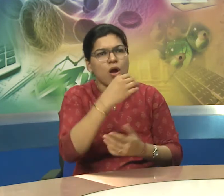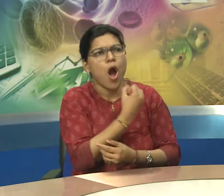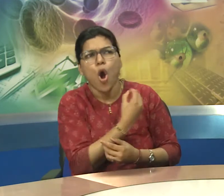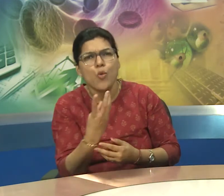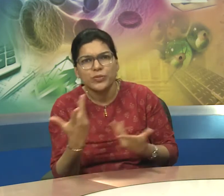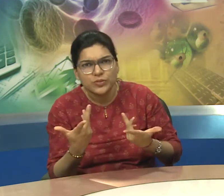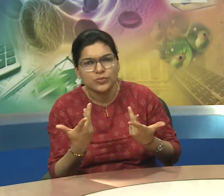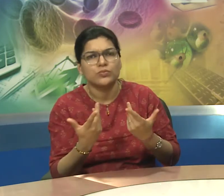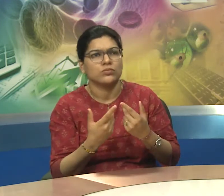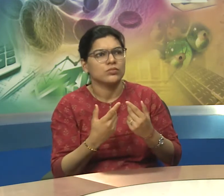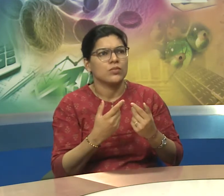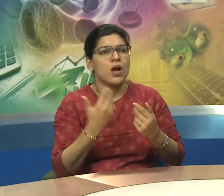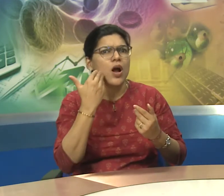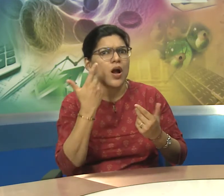several hands